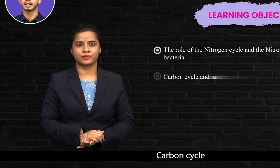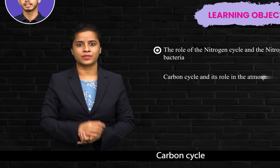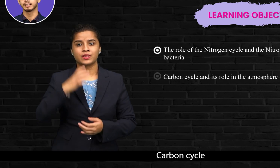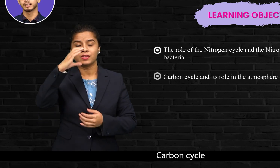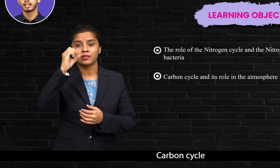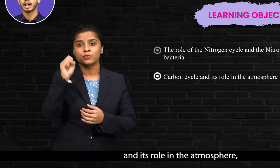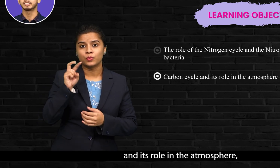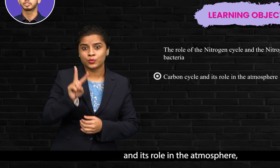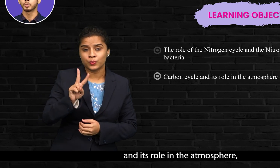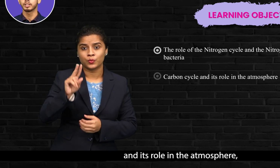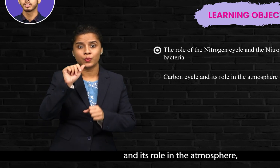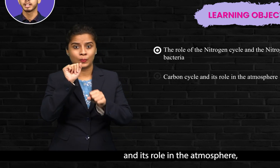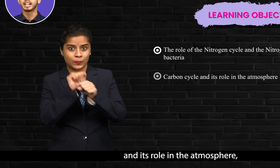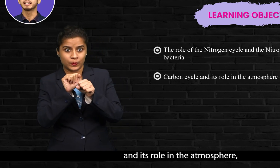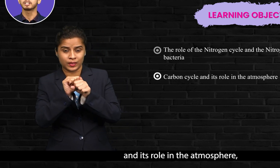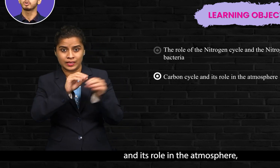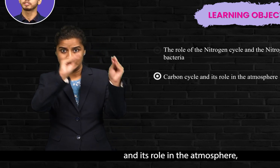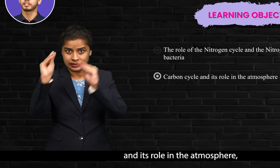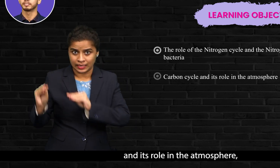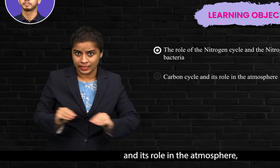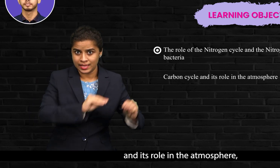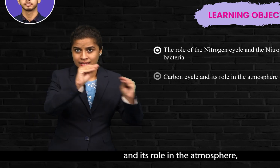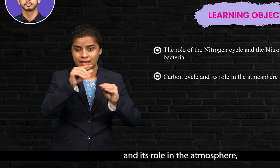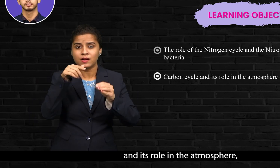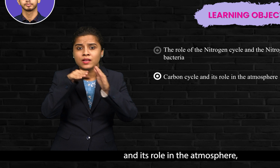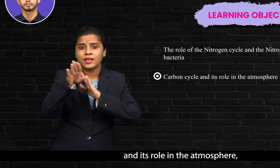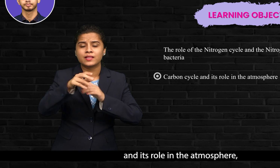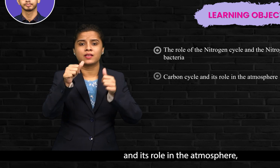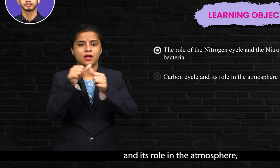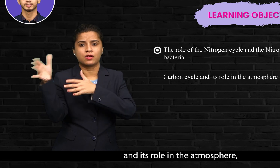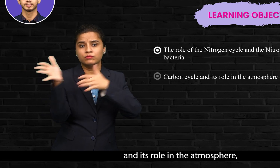Carbon cycle and its role in the atmosphere.